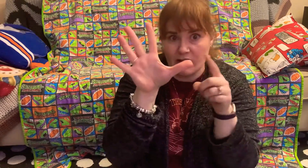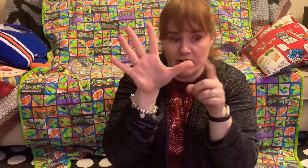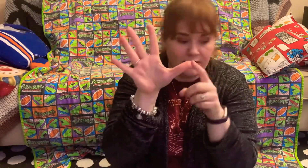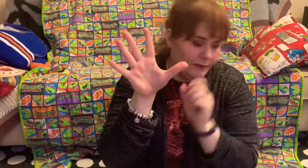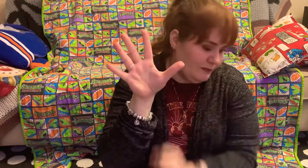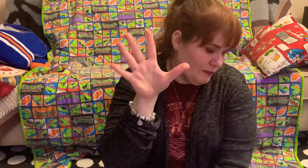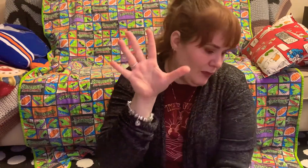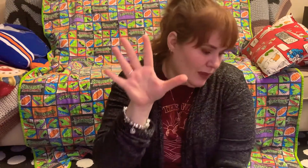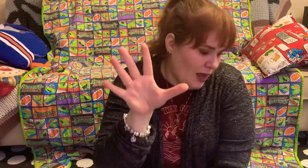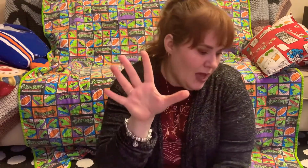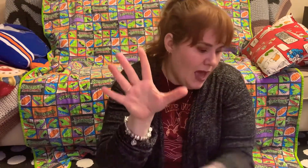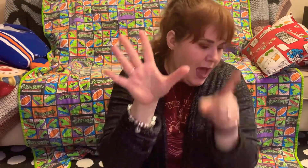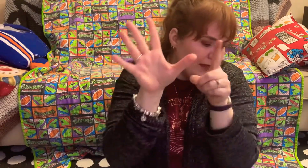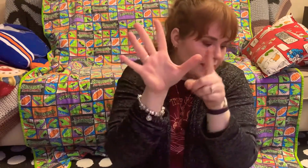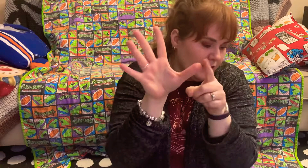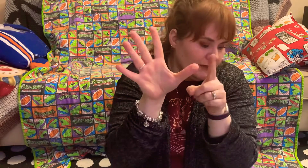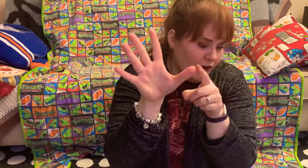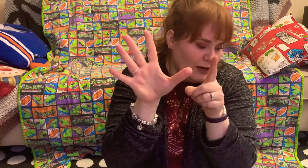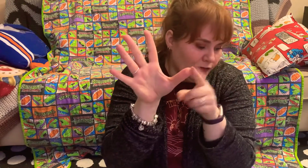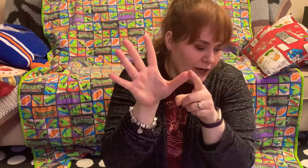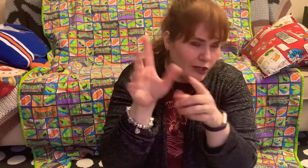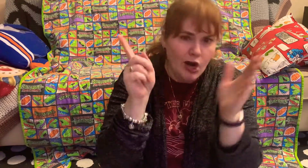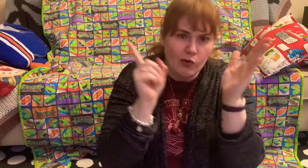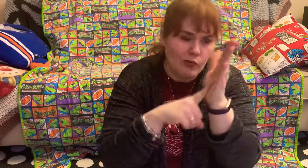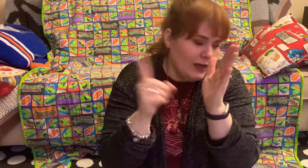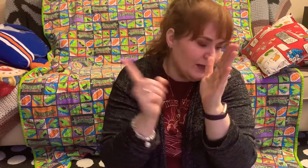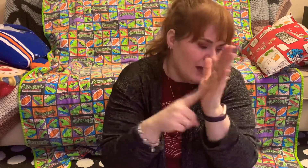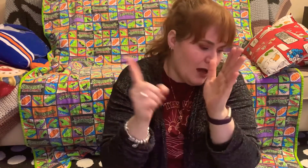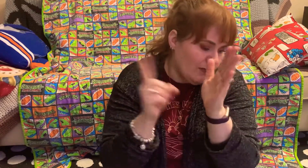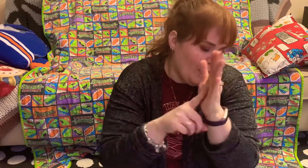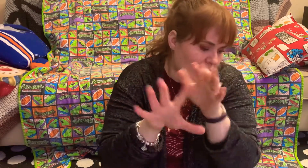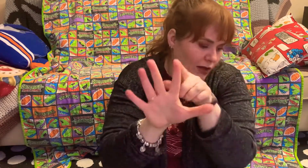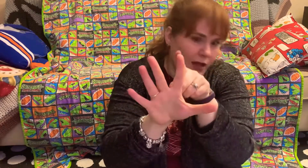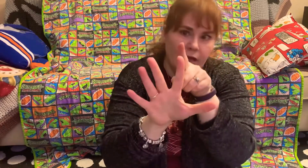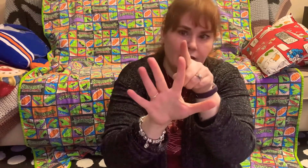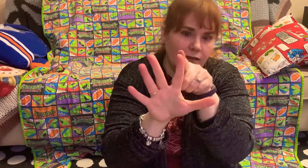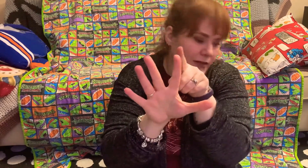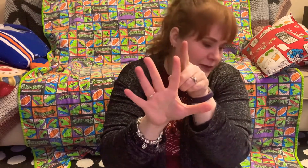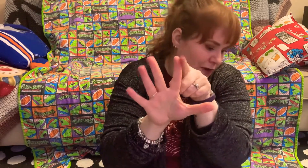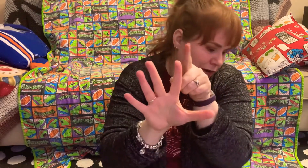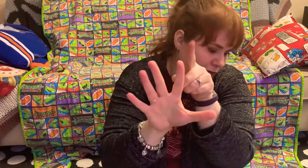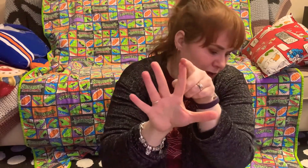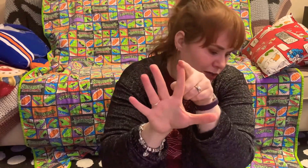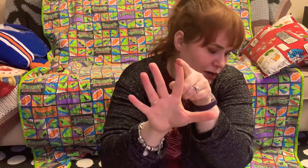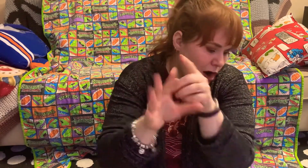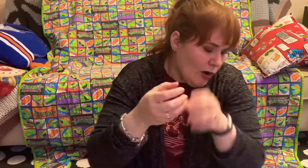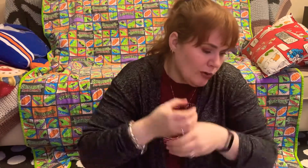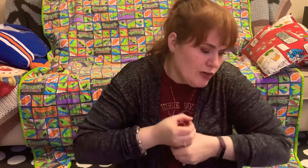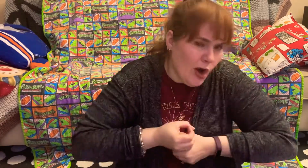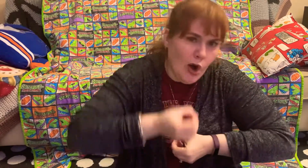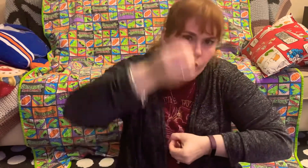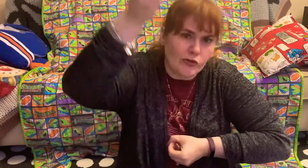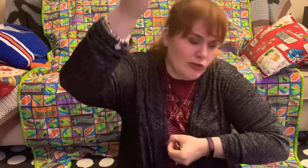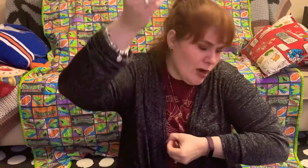thumb. This firefighter rings a bell. This firefighter holds a hose so